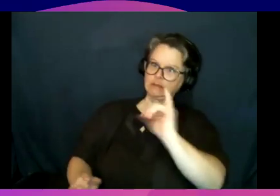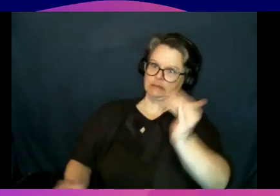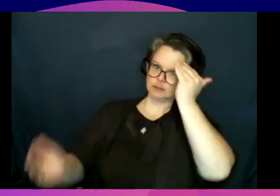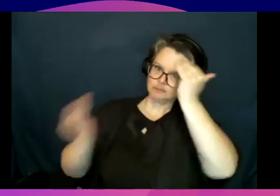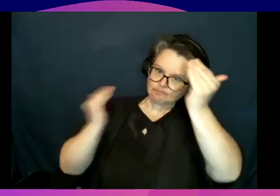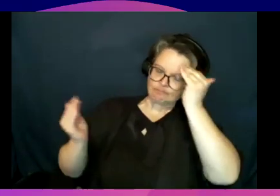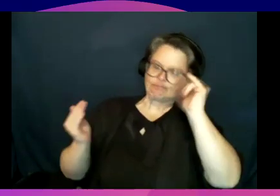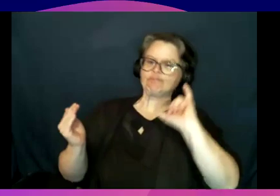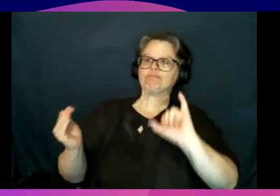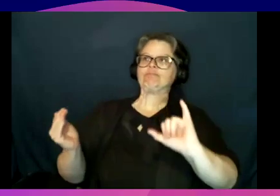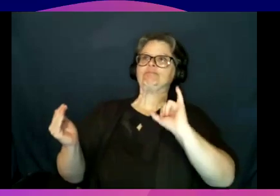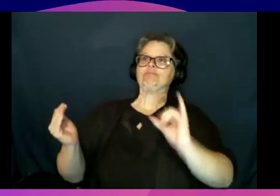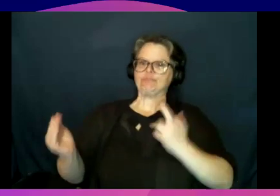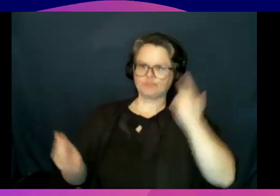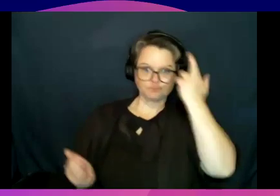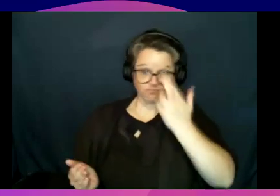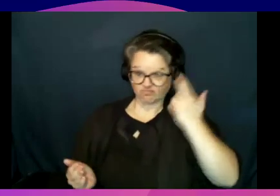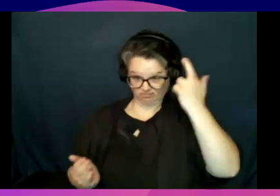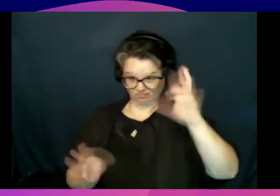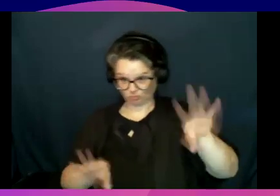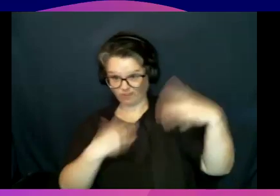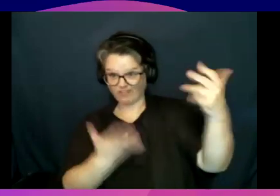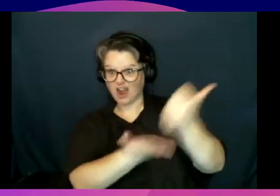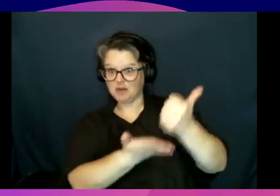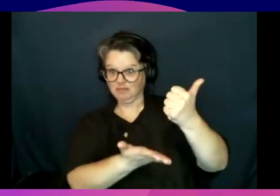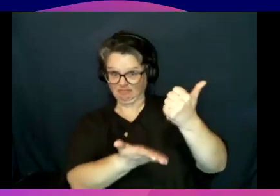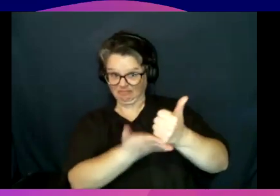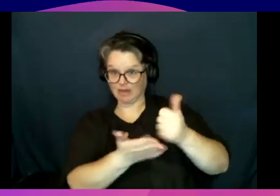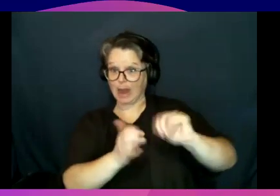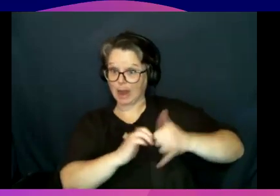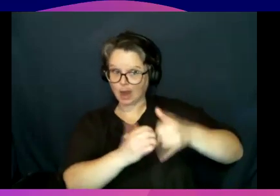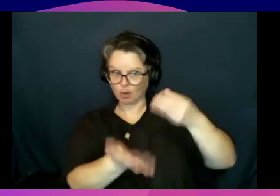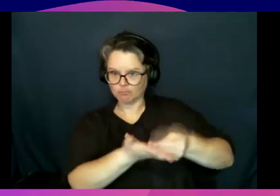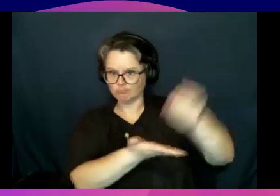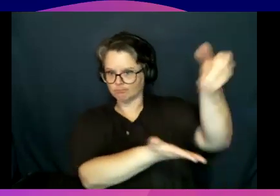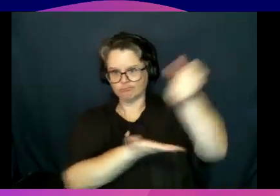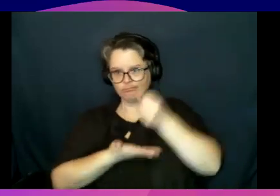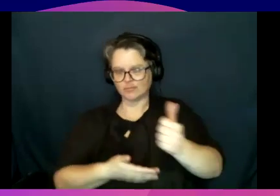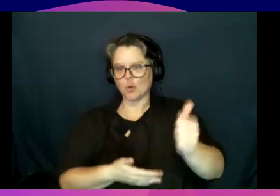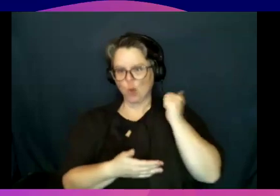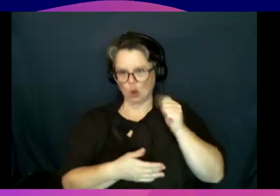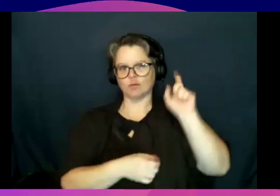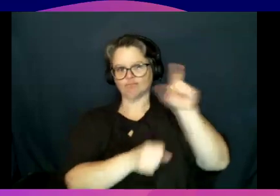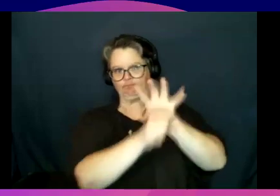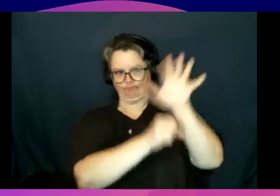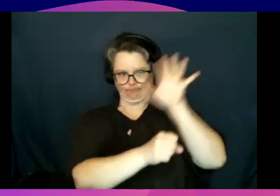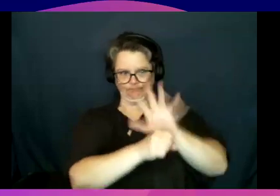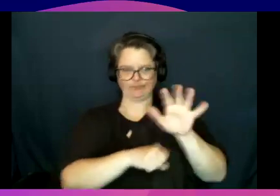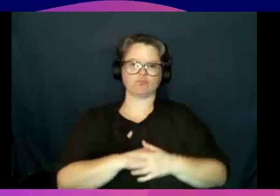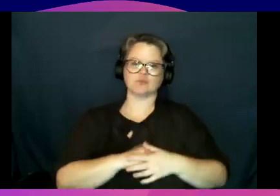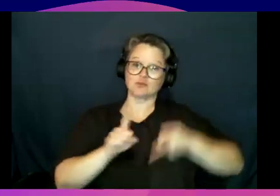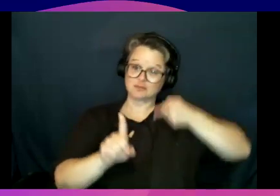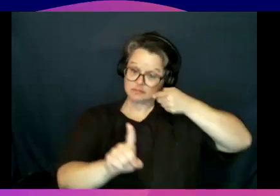and what it is we're trying to do, we want to be able to do some work that will raise awareness